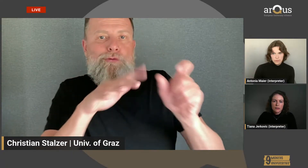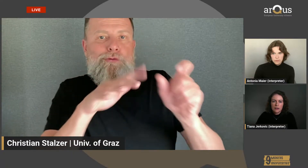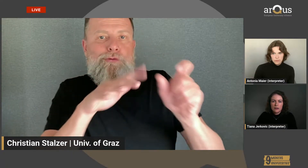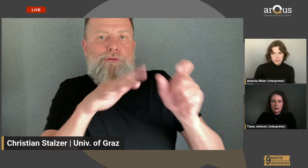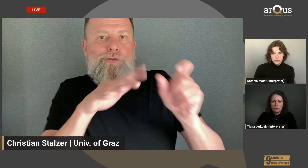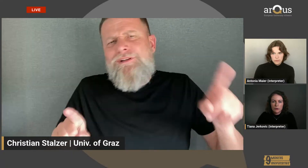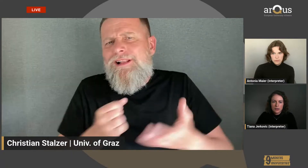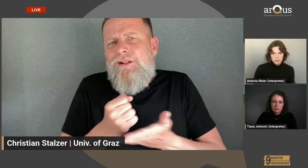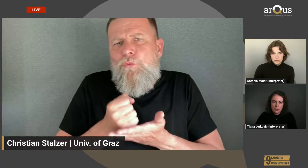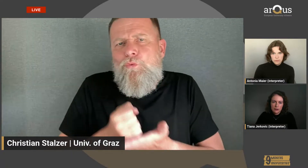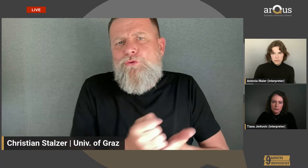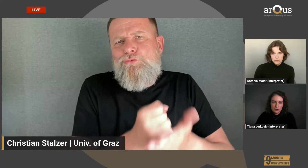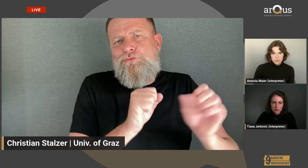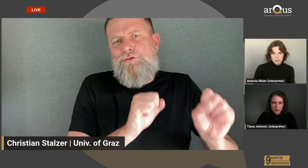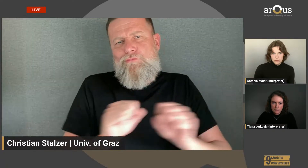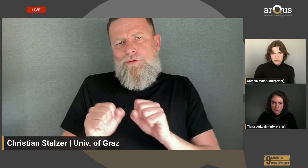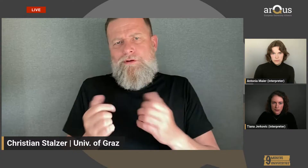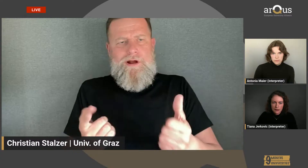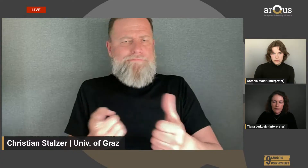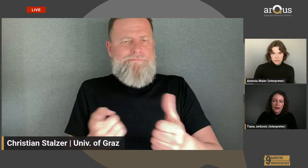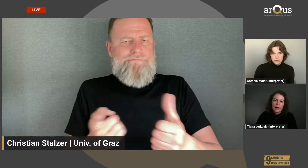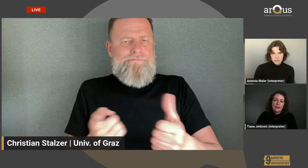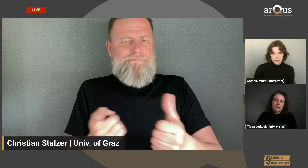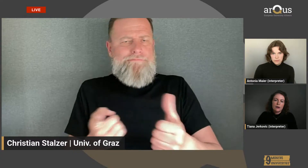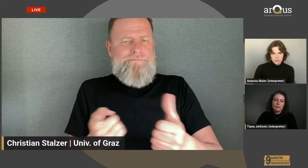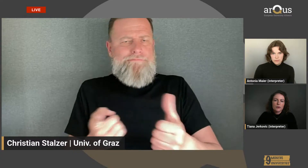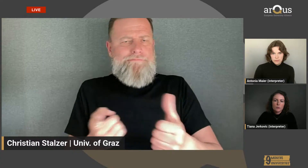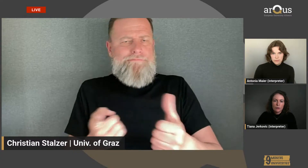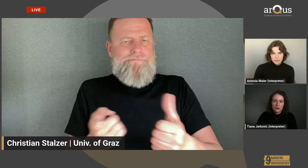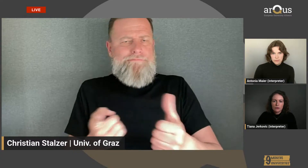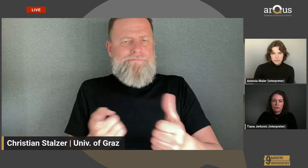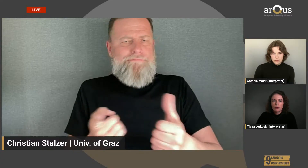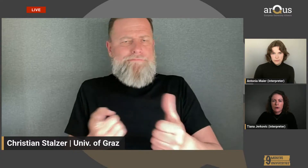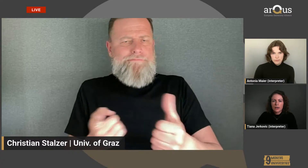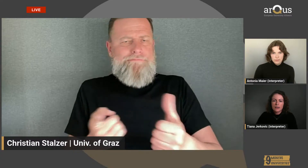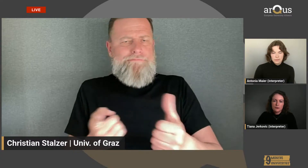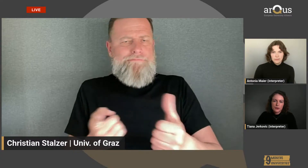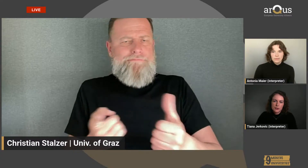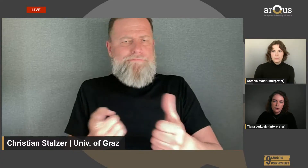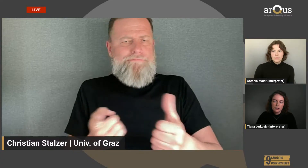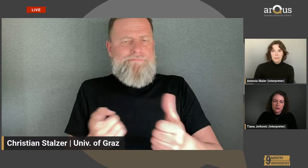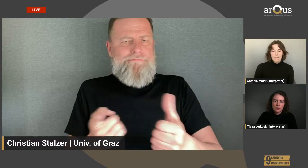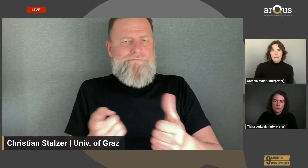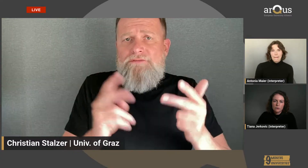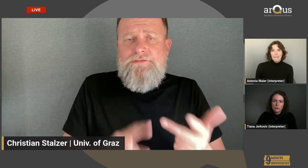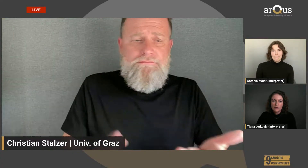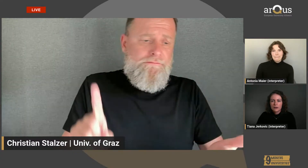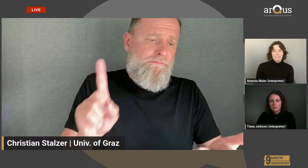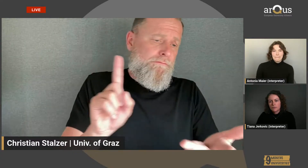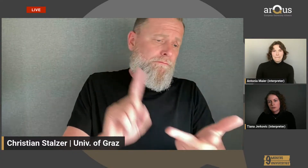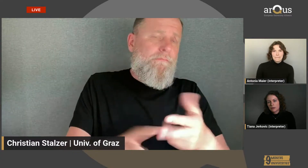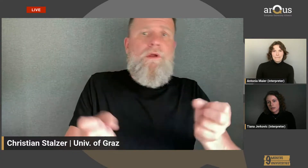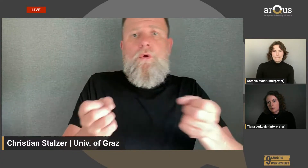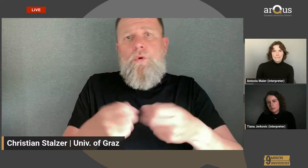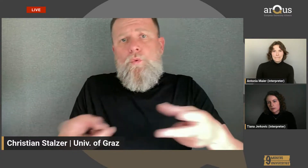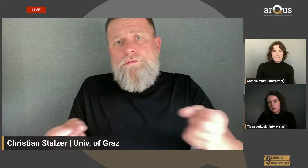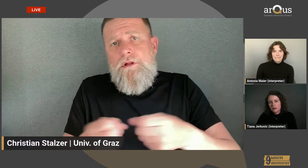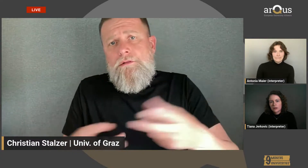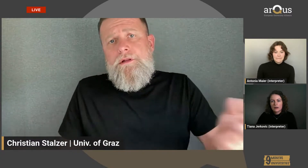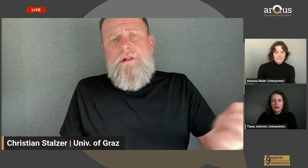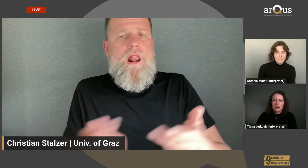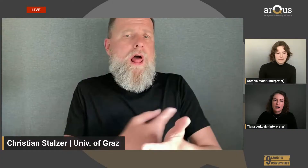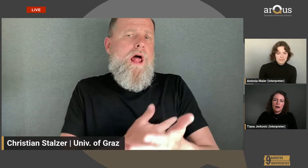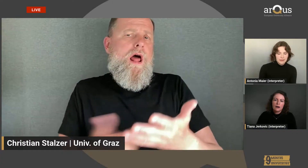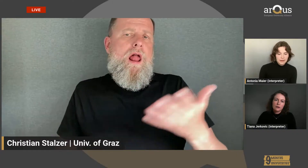Successful Studying for Deaf and Hard of Hearing Students. And they offer support for deaf students to, for